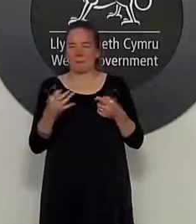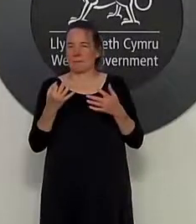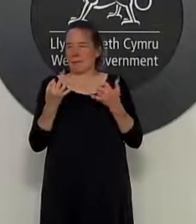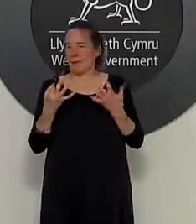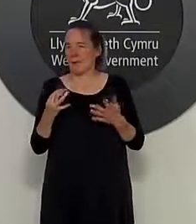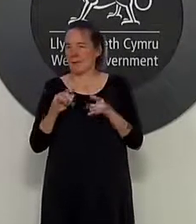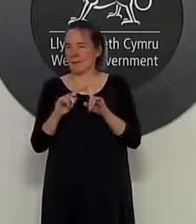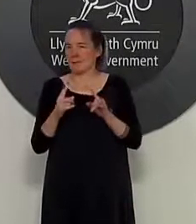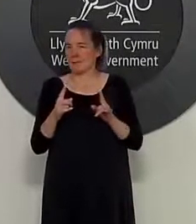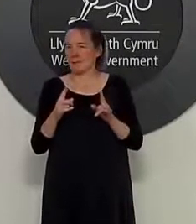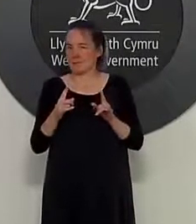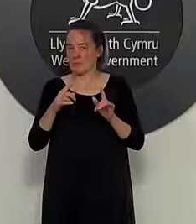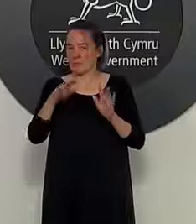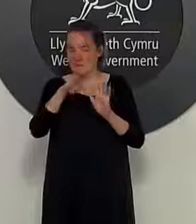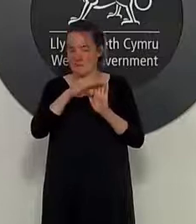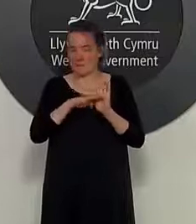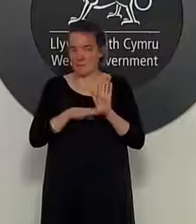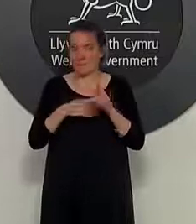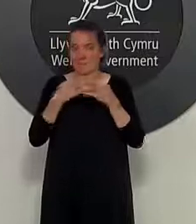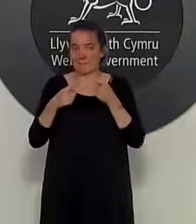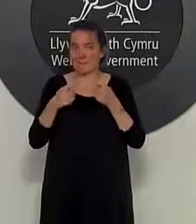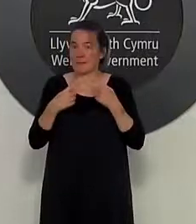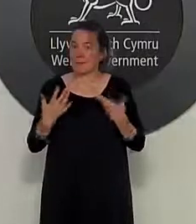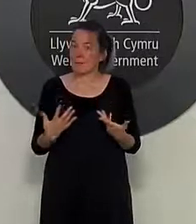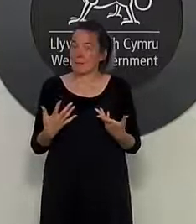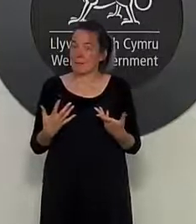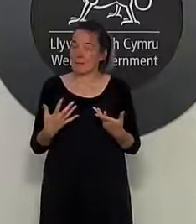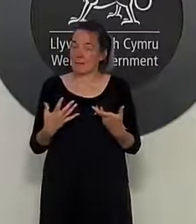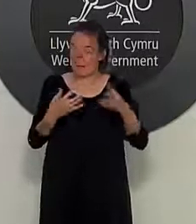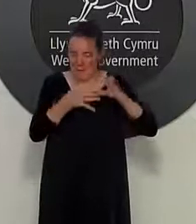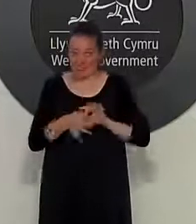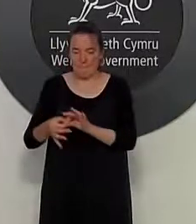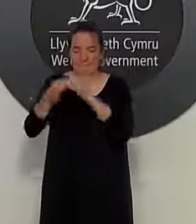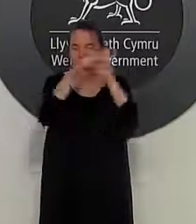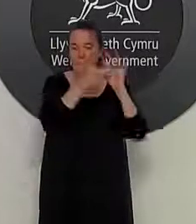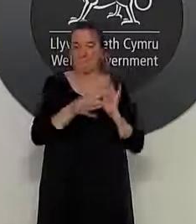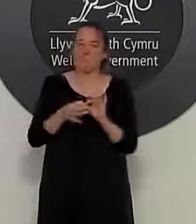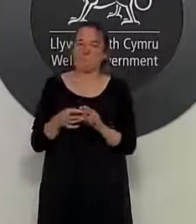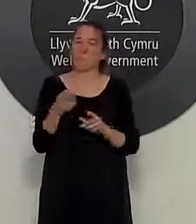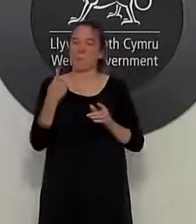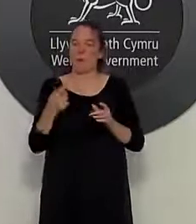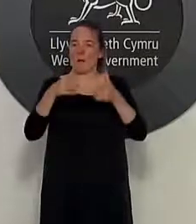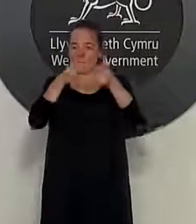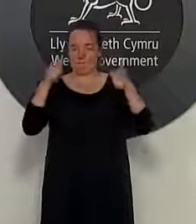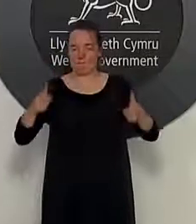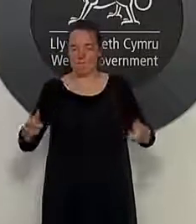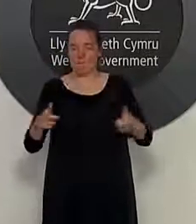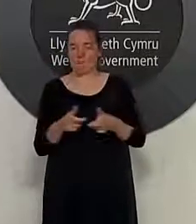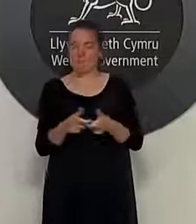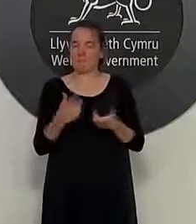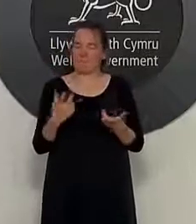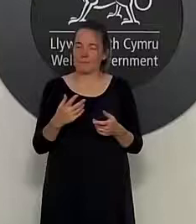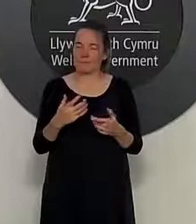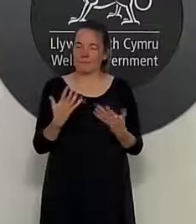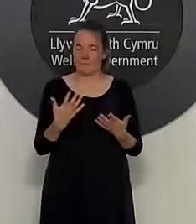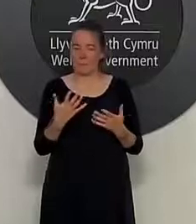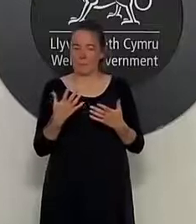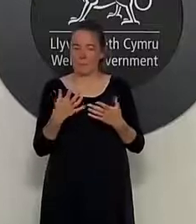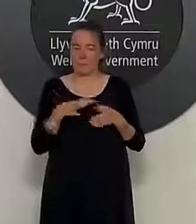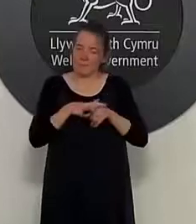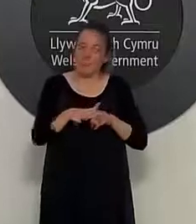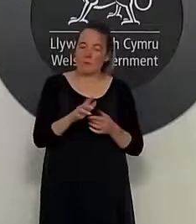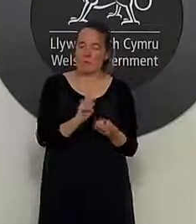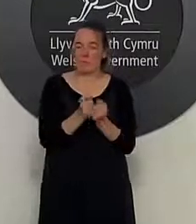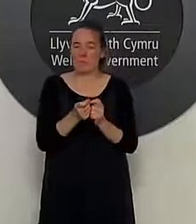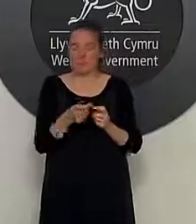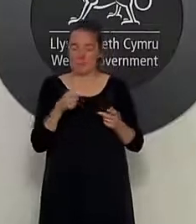different measures today that come together as a package to make the difference we want to make. And in using